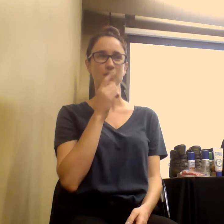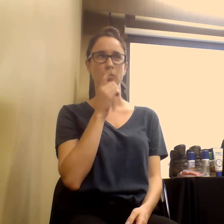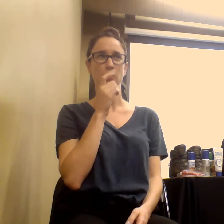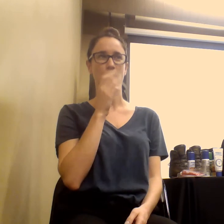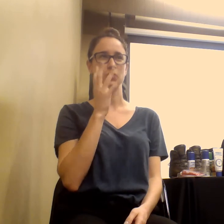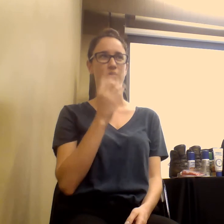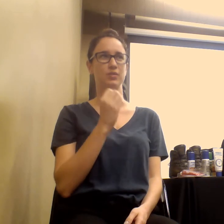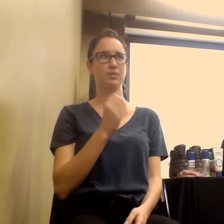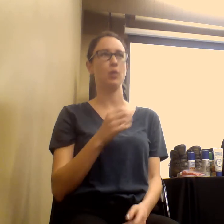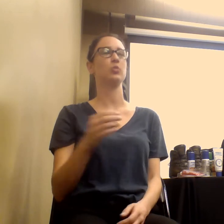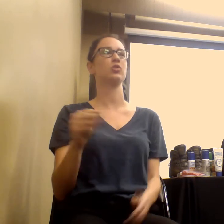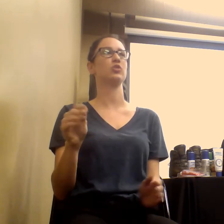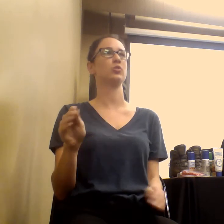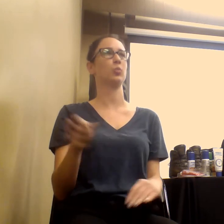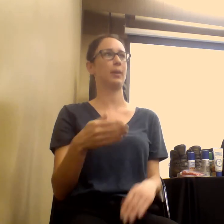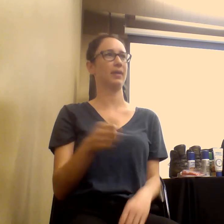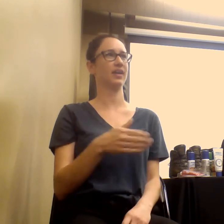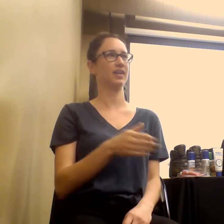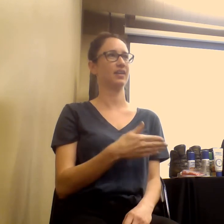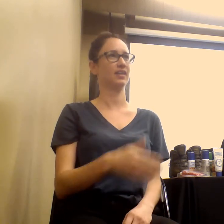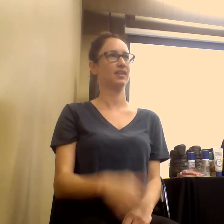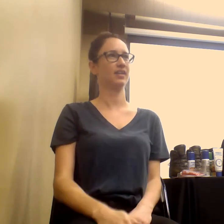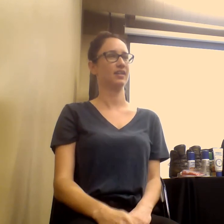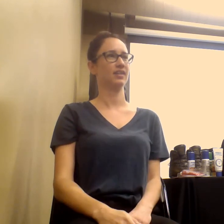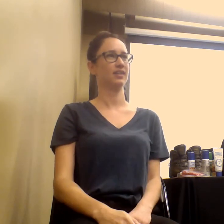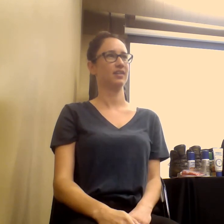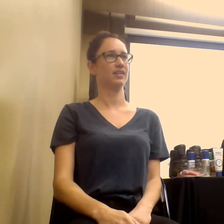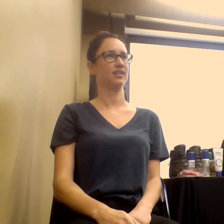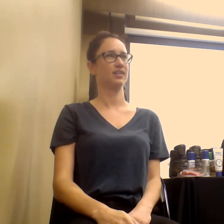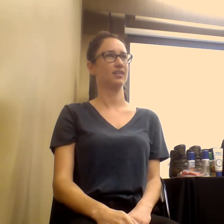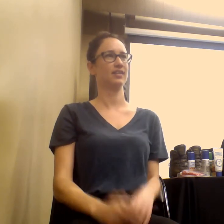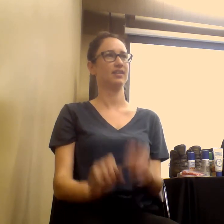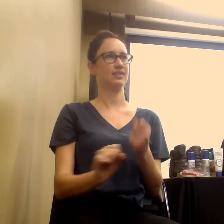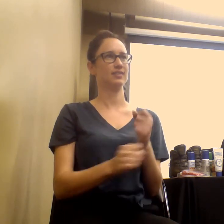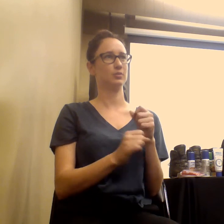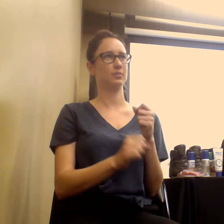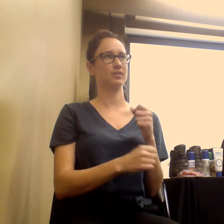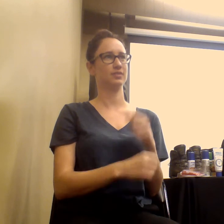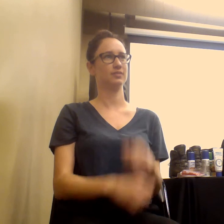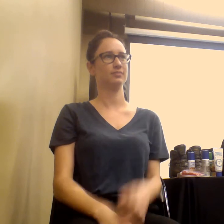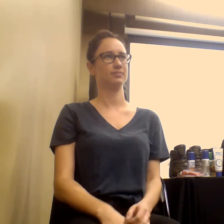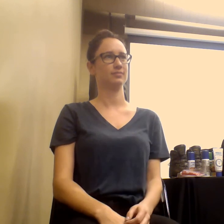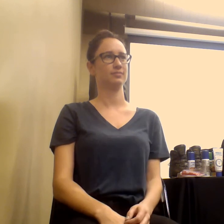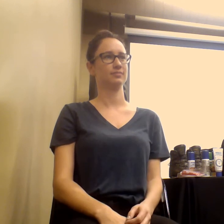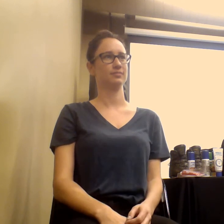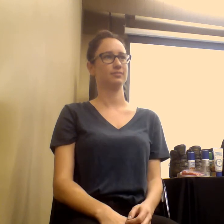Whoever is, can you bring me up some outside stickers from shipping? Thanks.